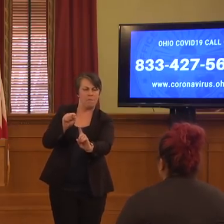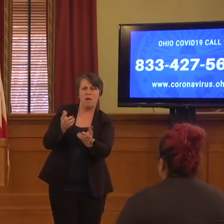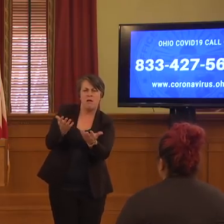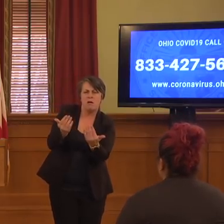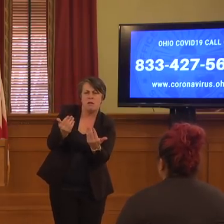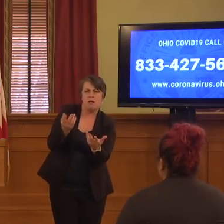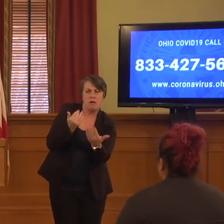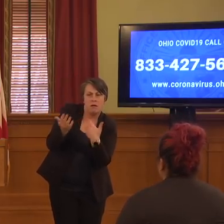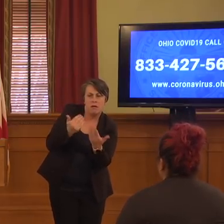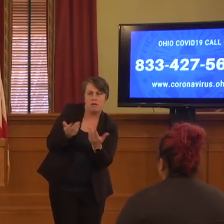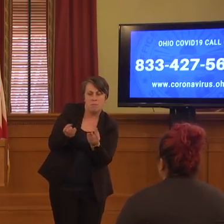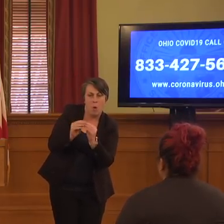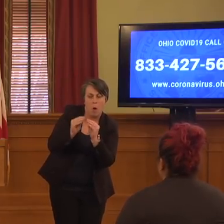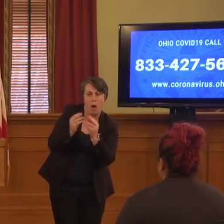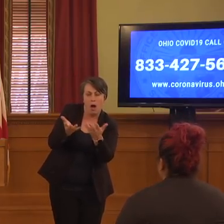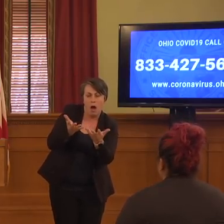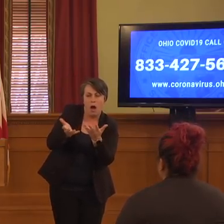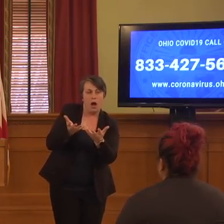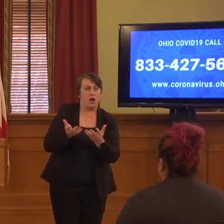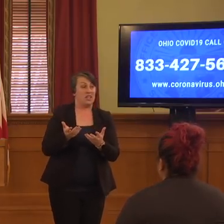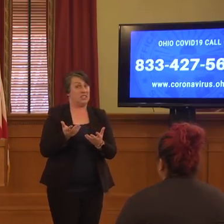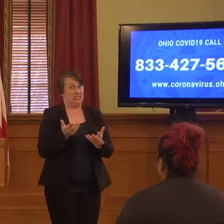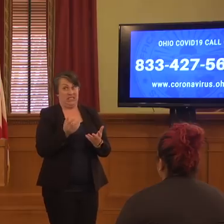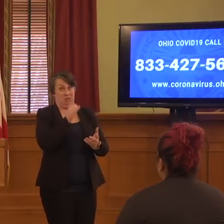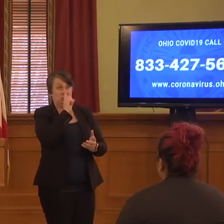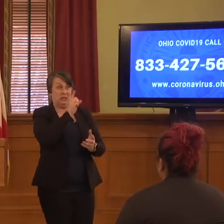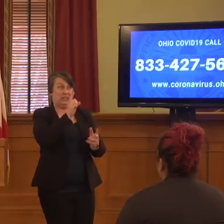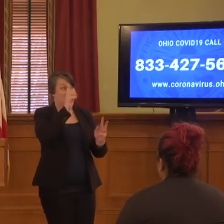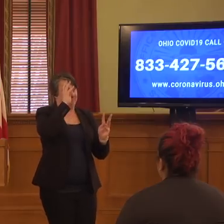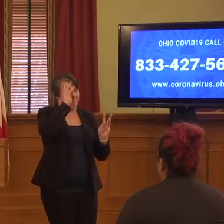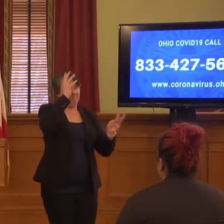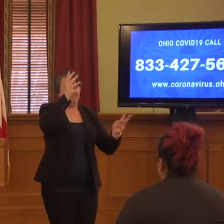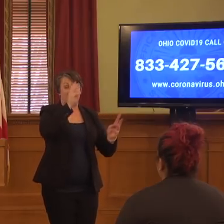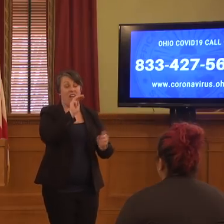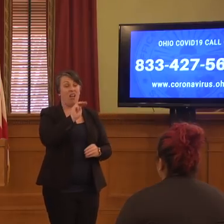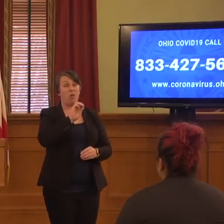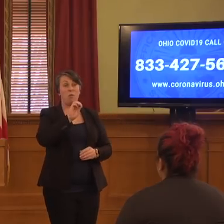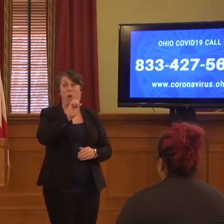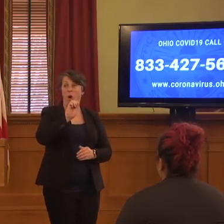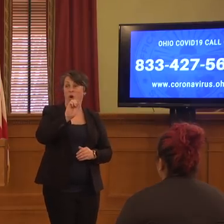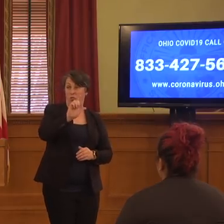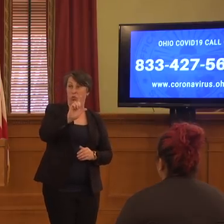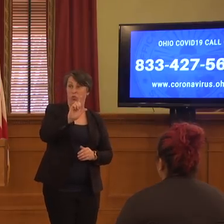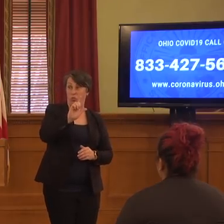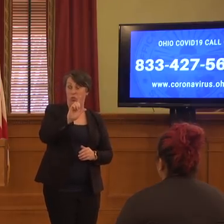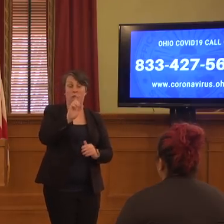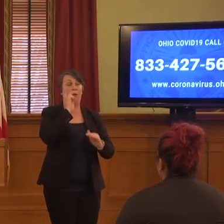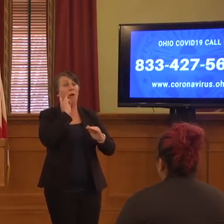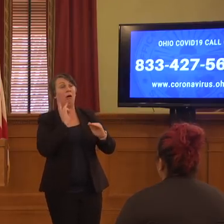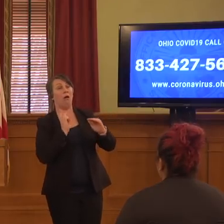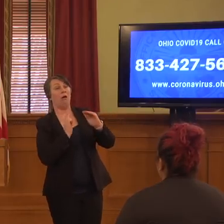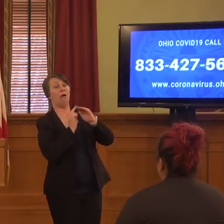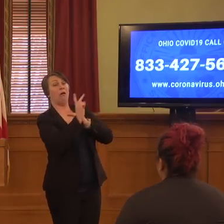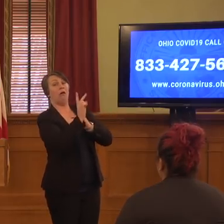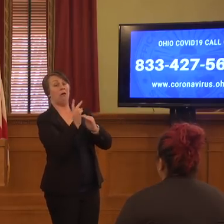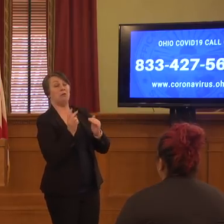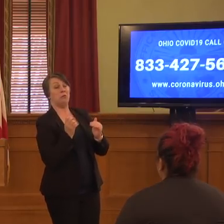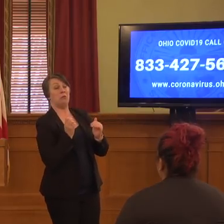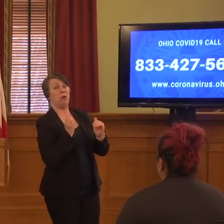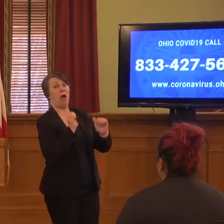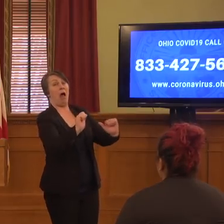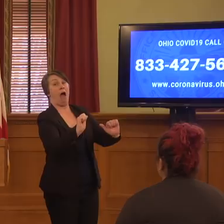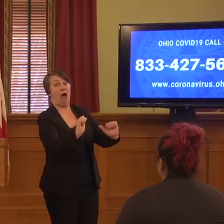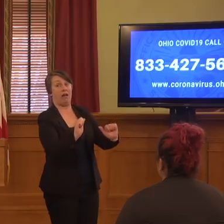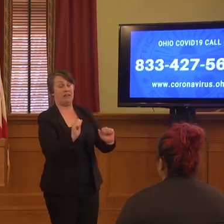know him. And, you know, some of the early modeling is suggesting that potentially there could be a